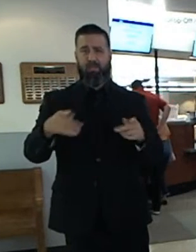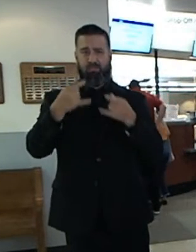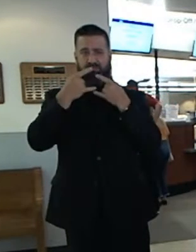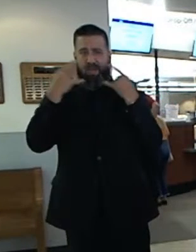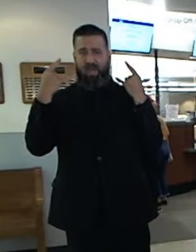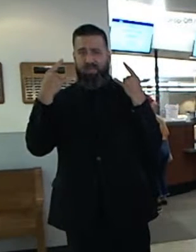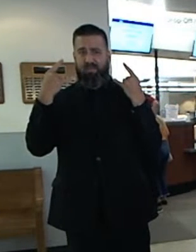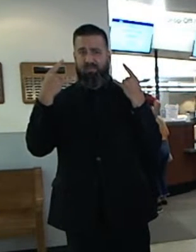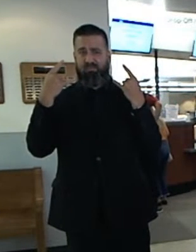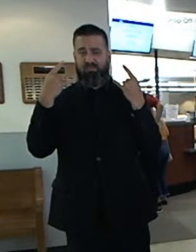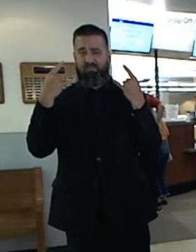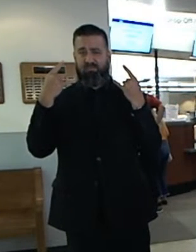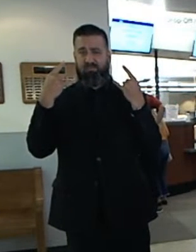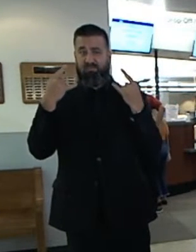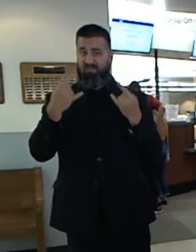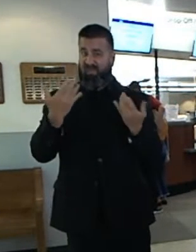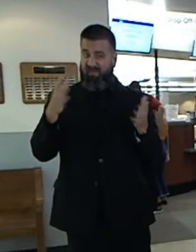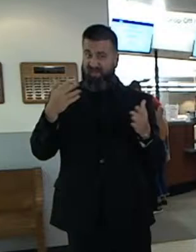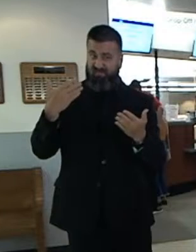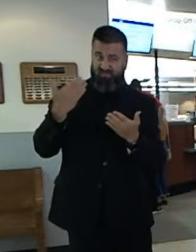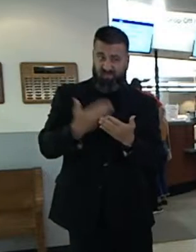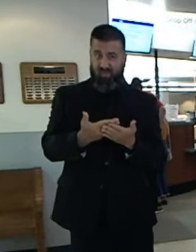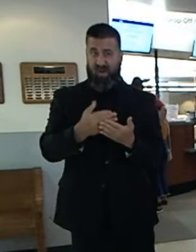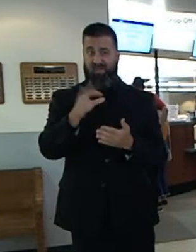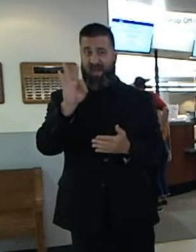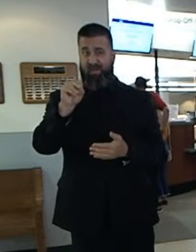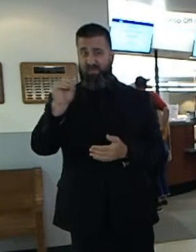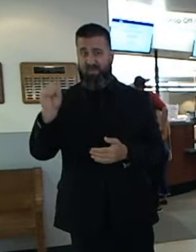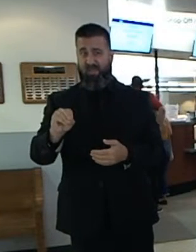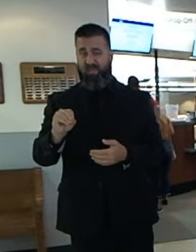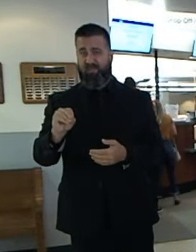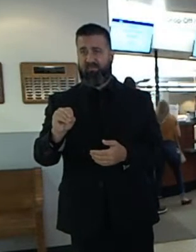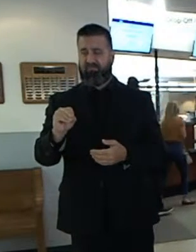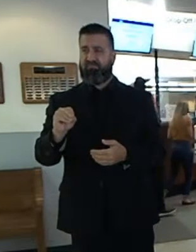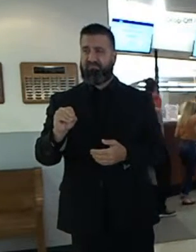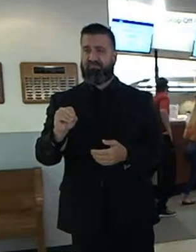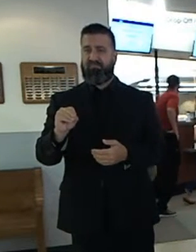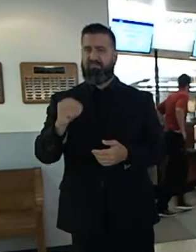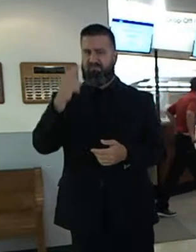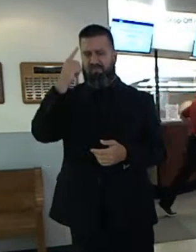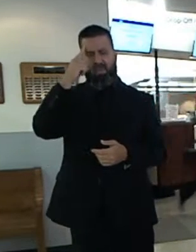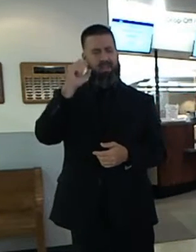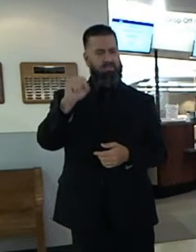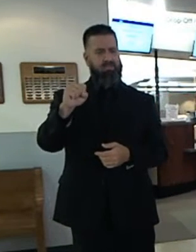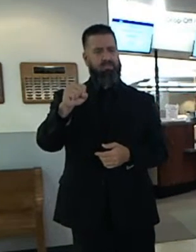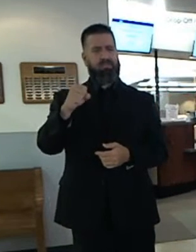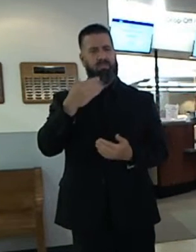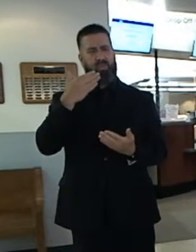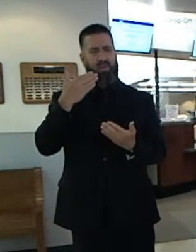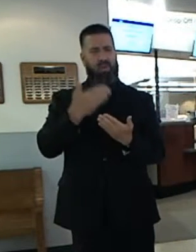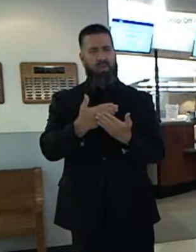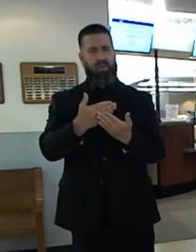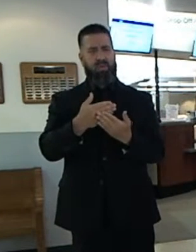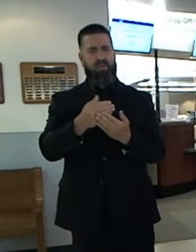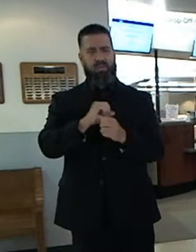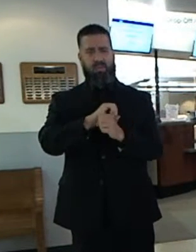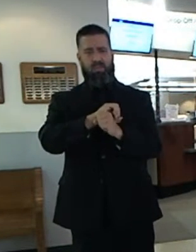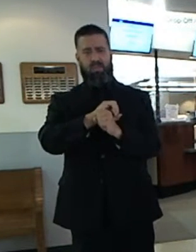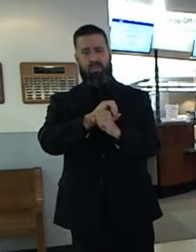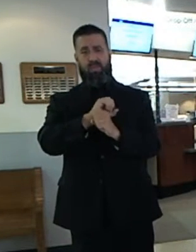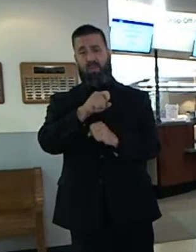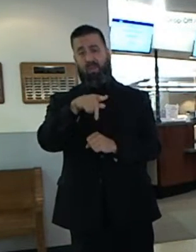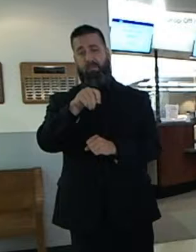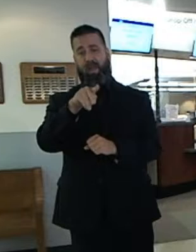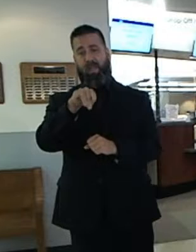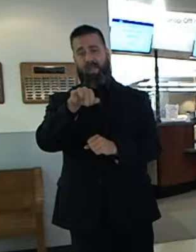Are we close? Well, just from observation around the county anecdotally, I think we're pretty close. The pandemic task force has